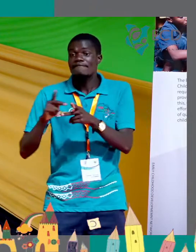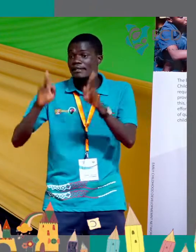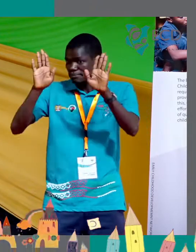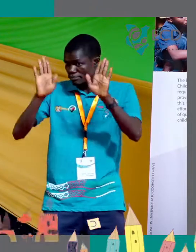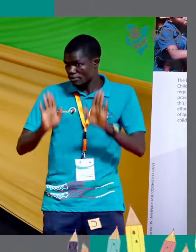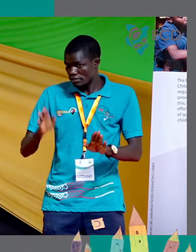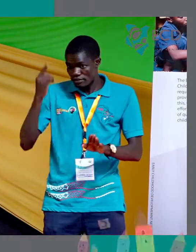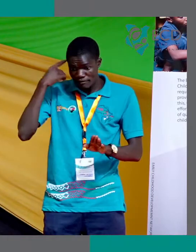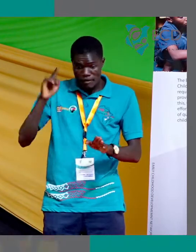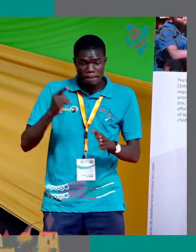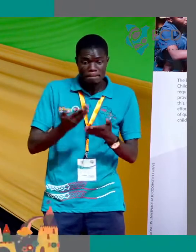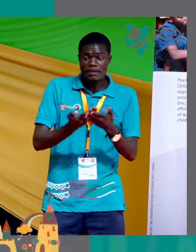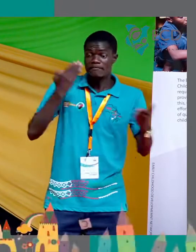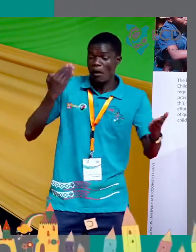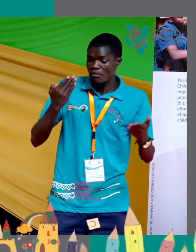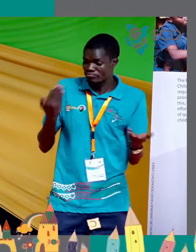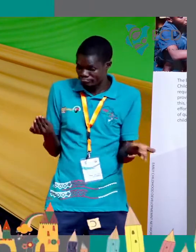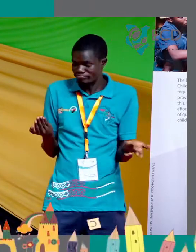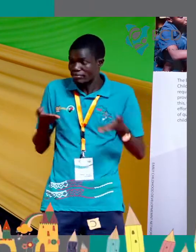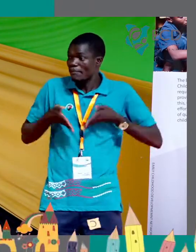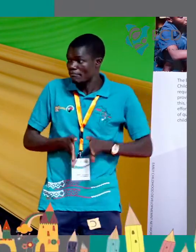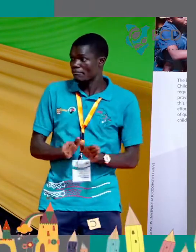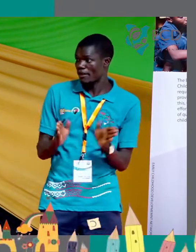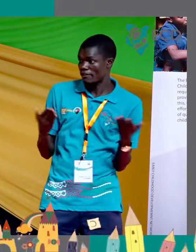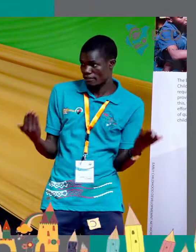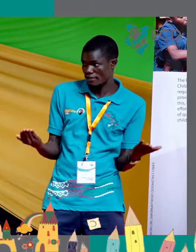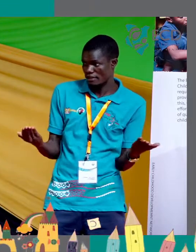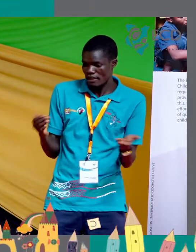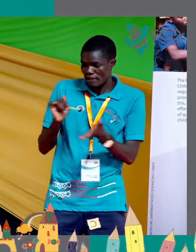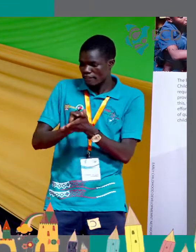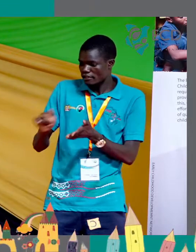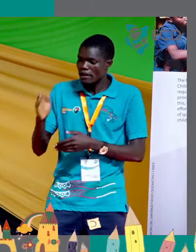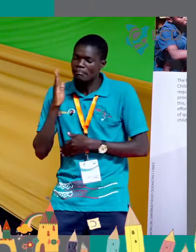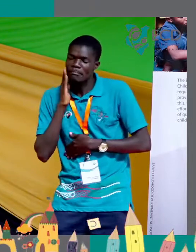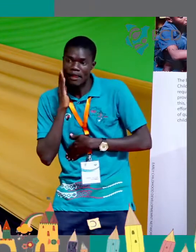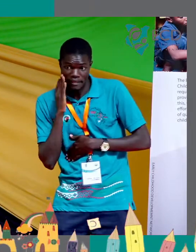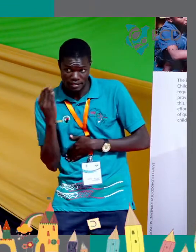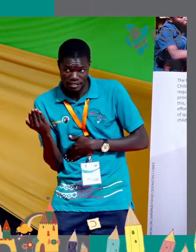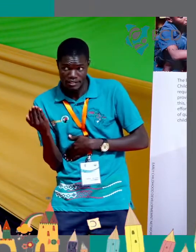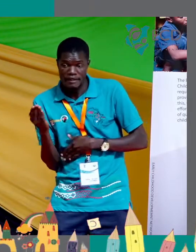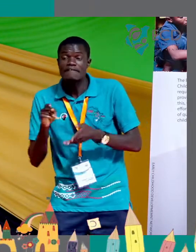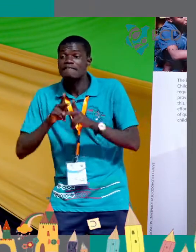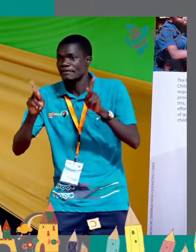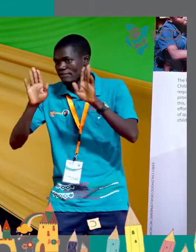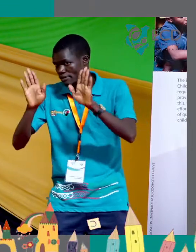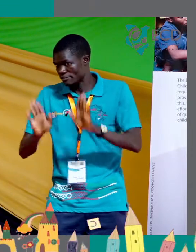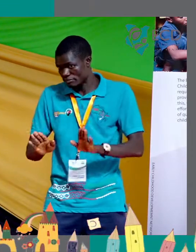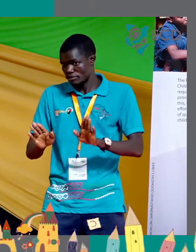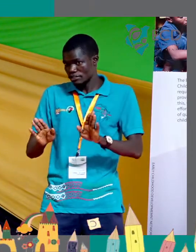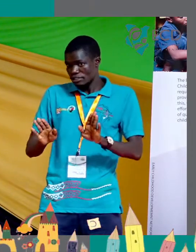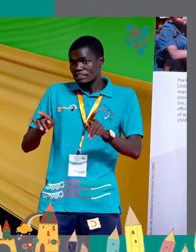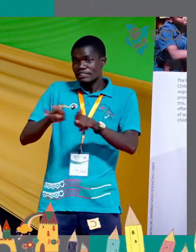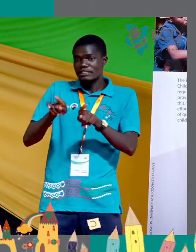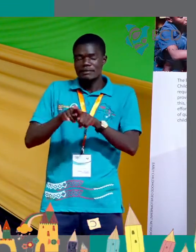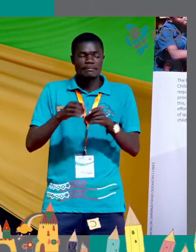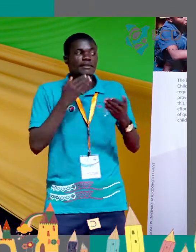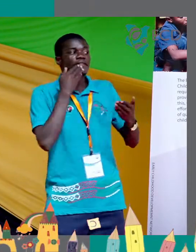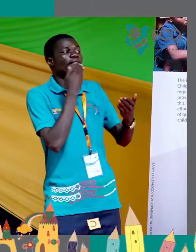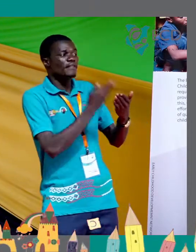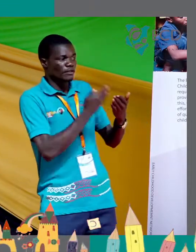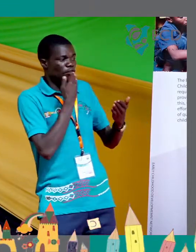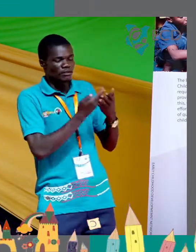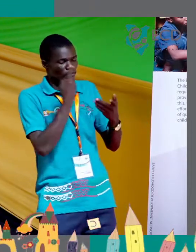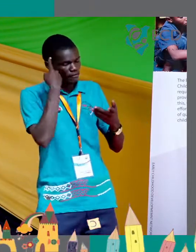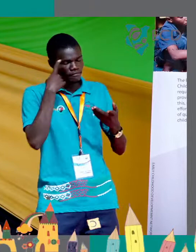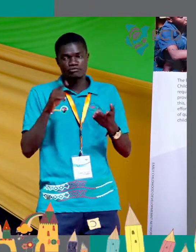from before conception. So the health of a teenage mother is important. And thank you for inviting us to reflect